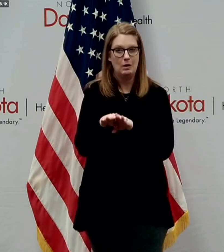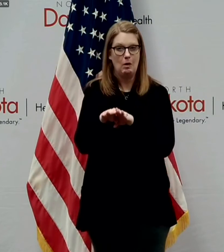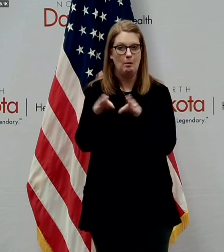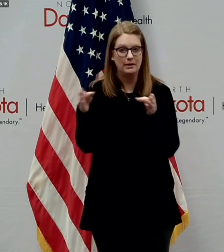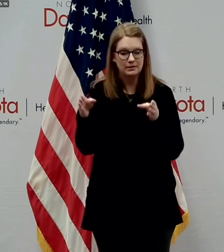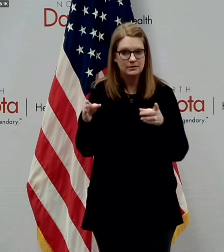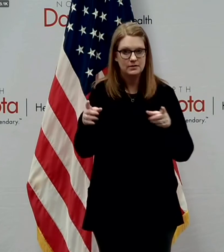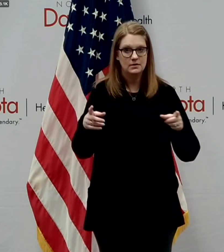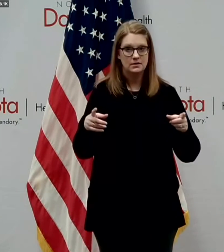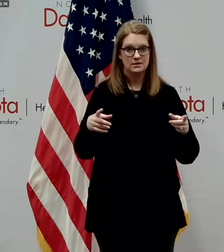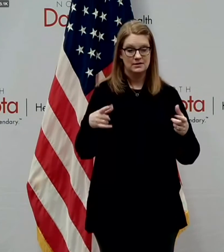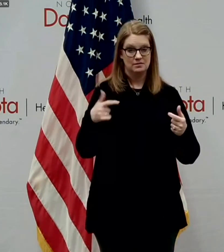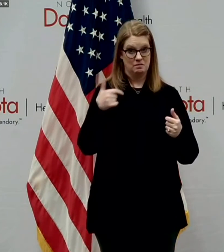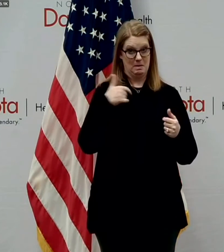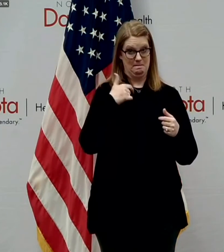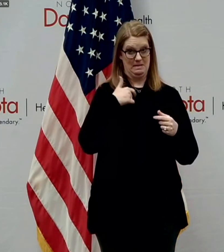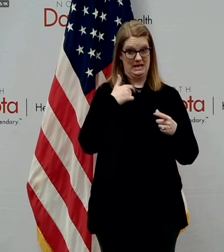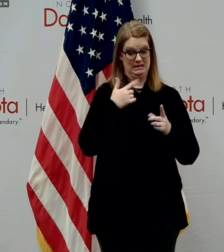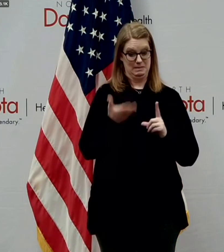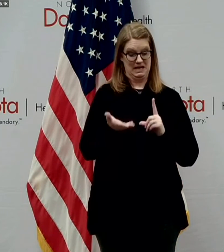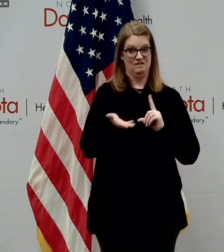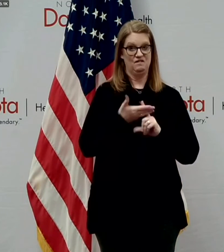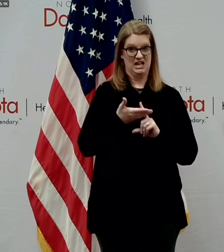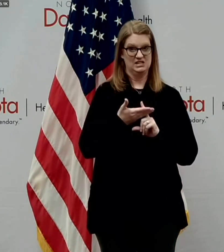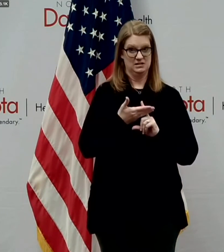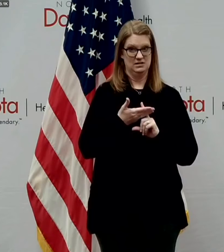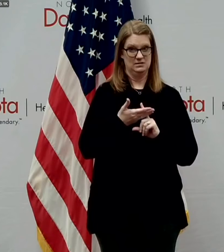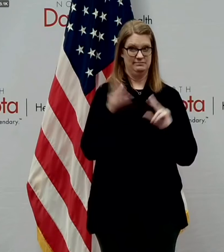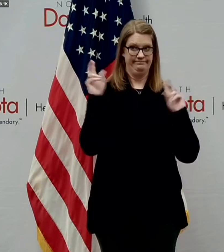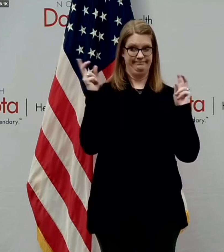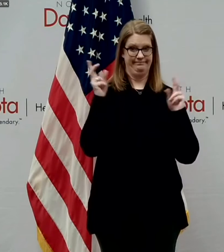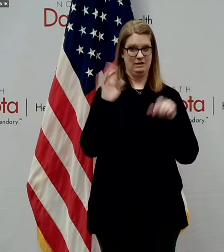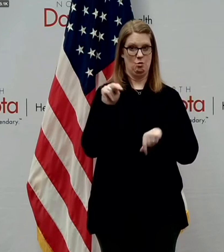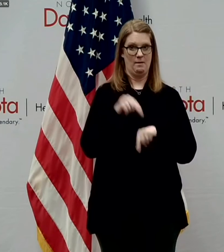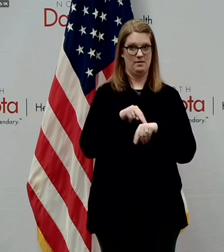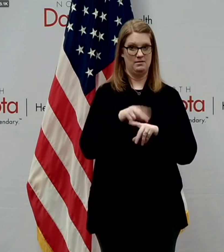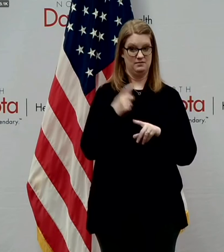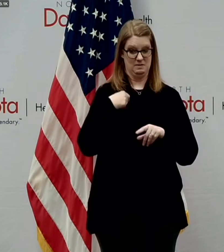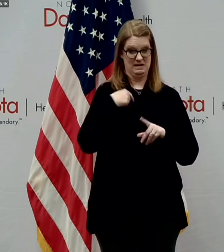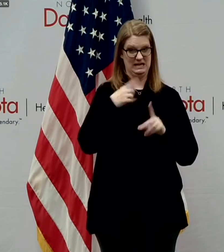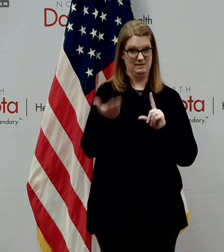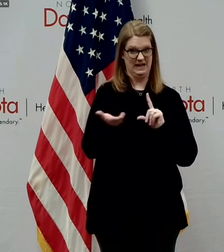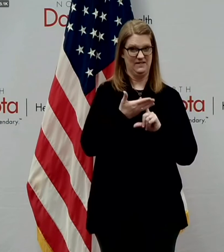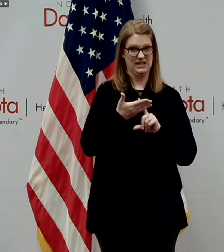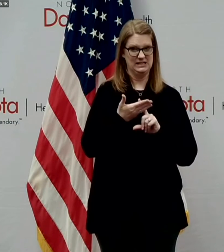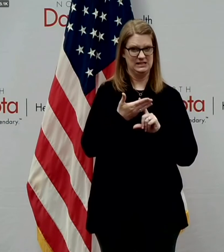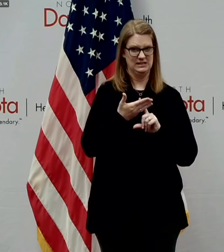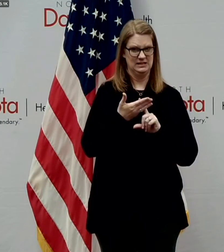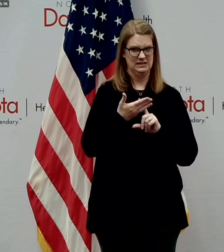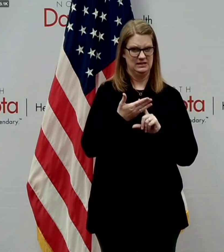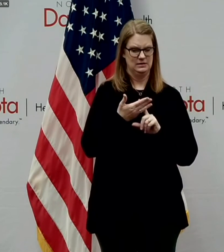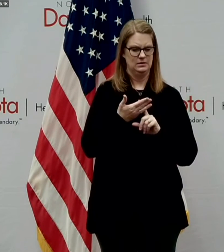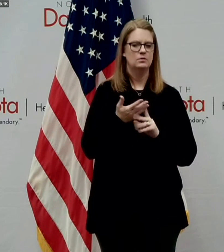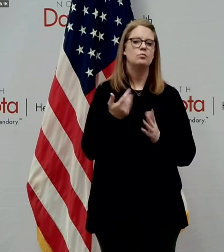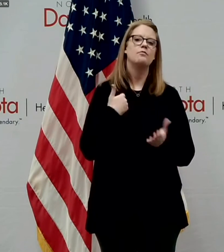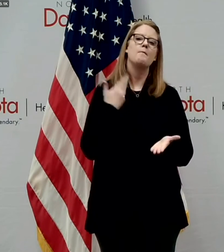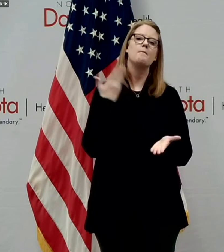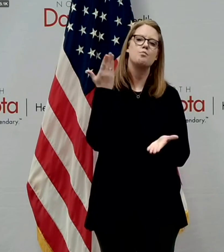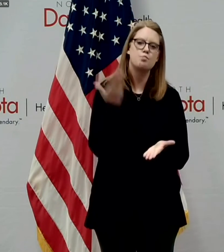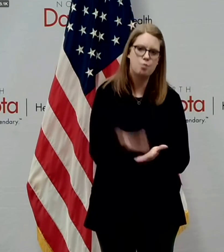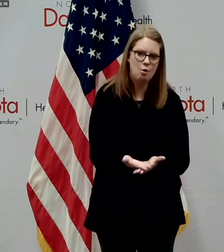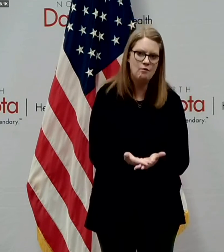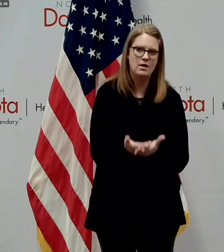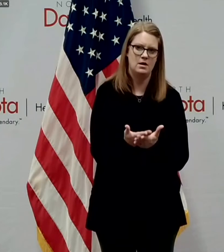be convinced that we ought to be like sort of quote back to normal, we've got to make sure that we have a proven capability to